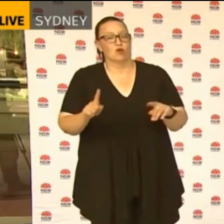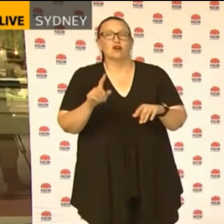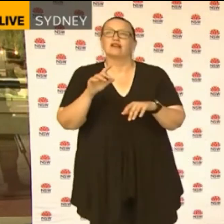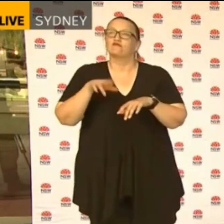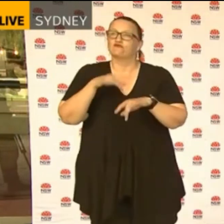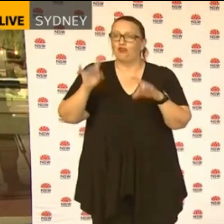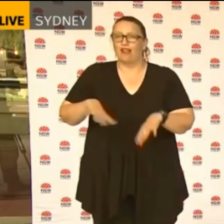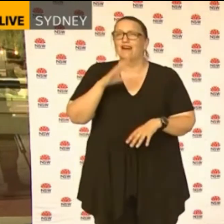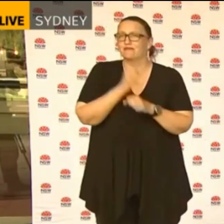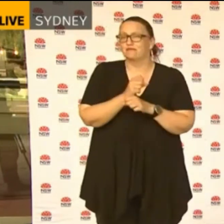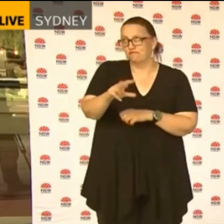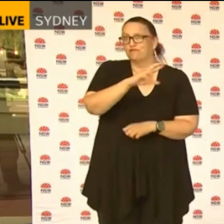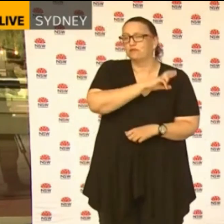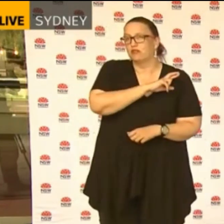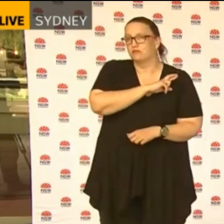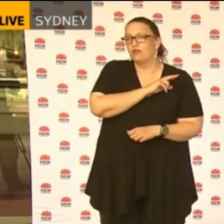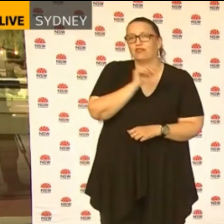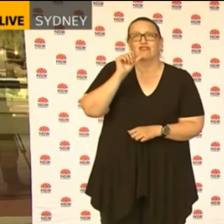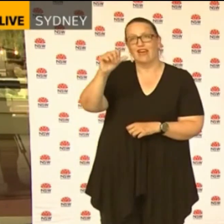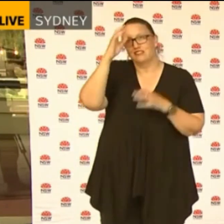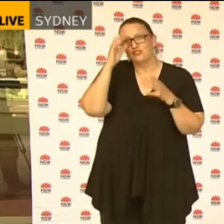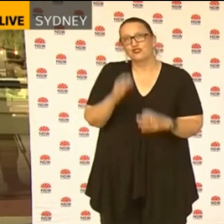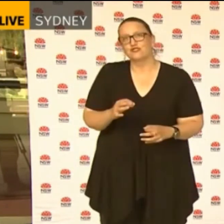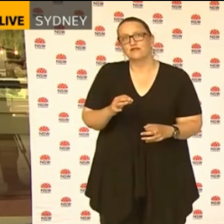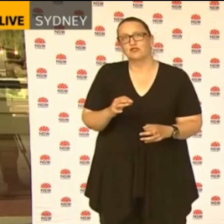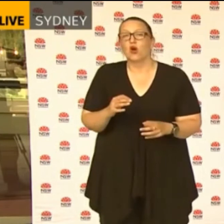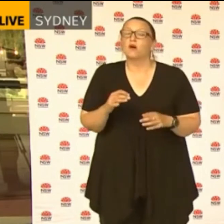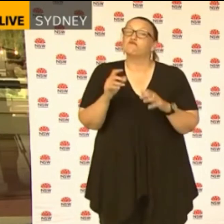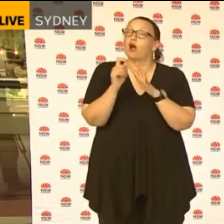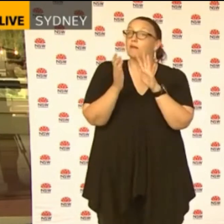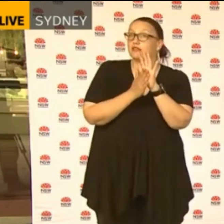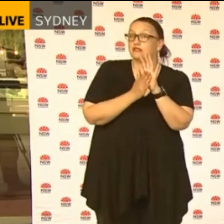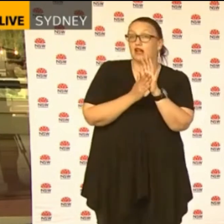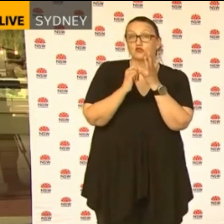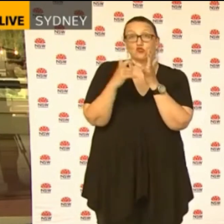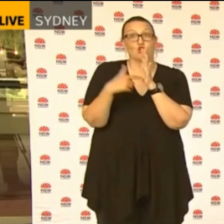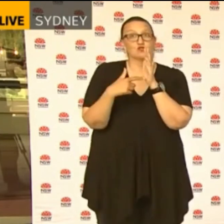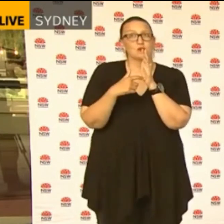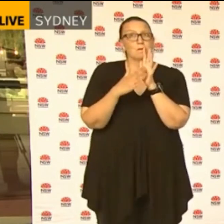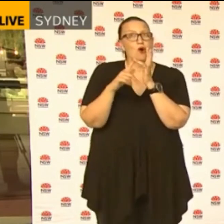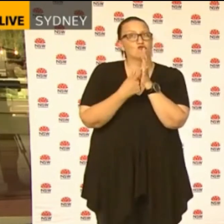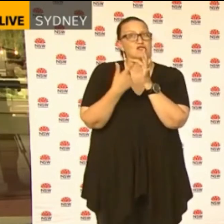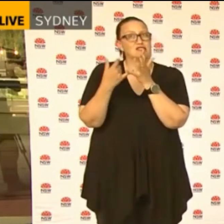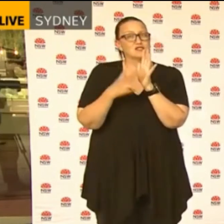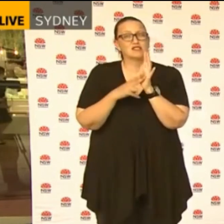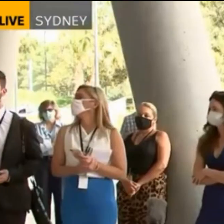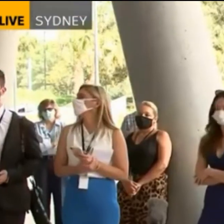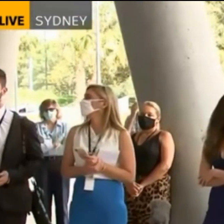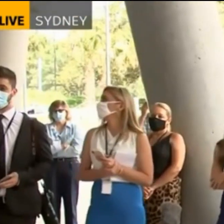Minister in particular, that his priority and his government's priority is to welcome back Australians first and foremost, and I understand that.